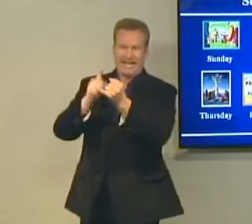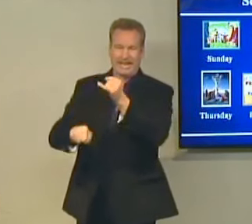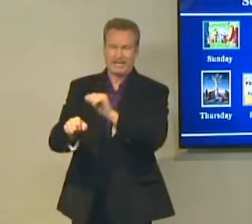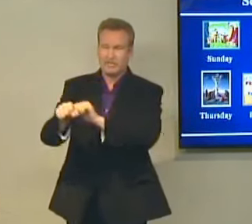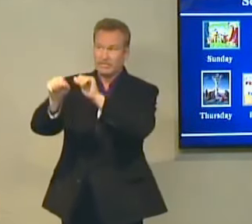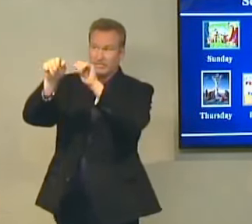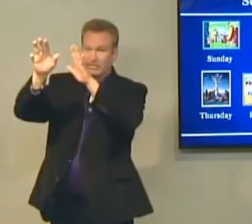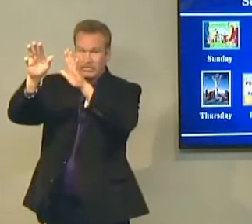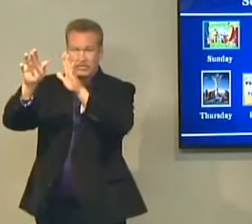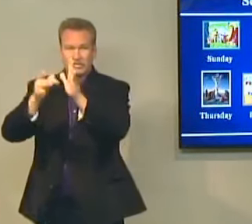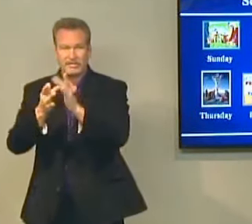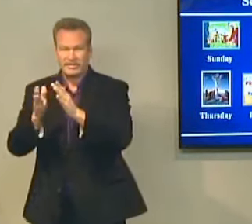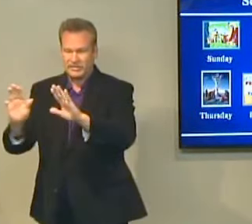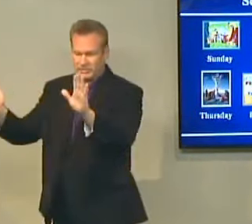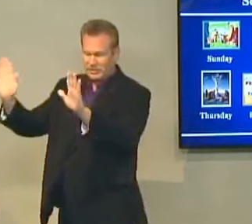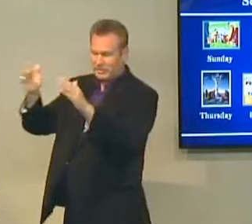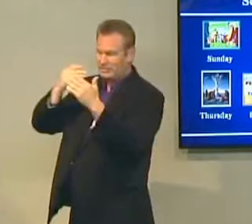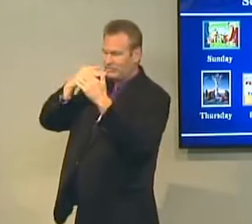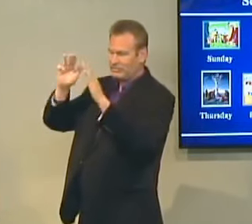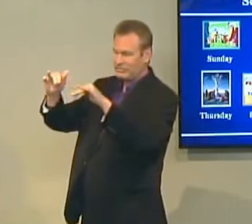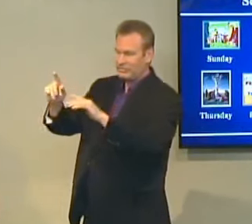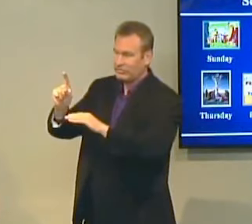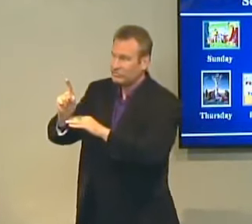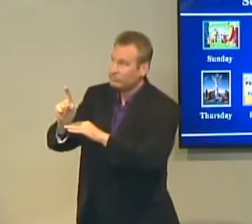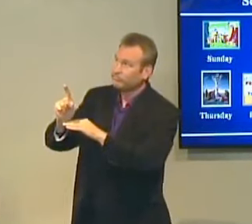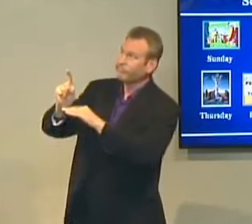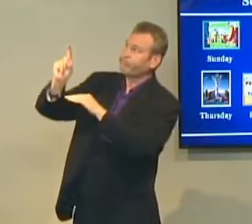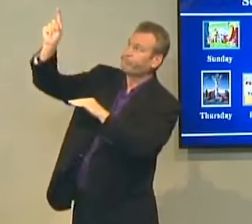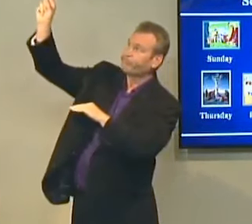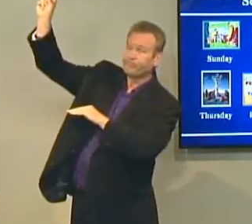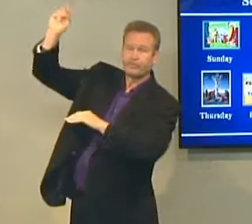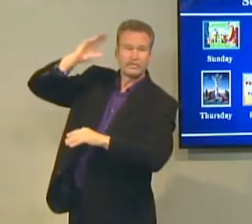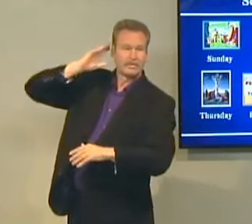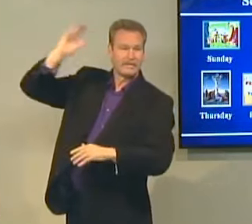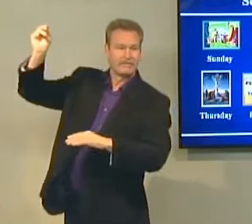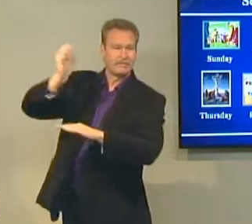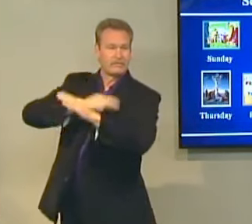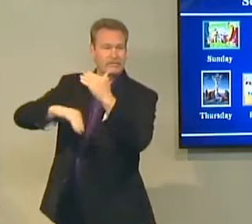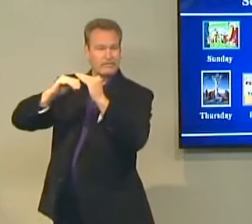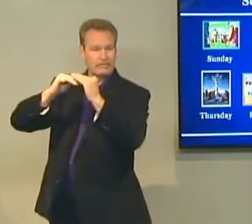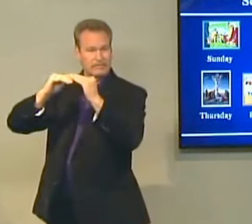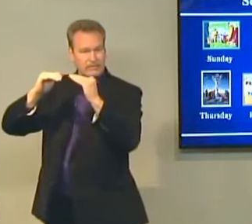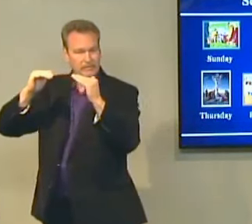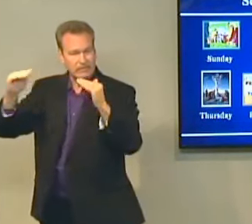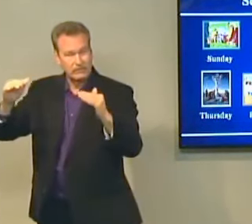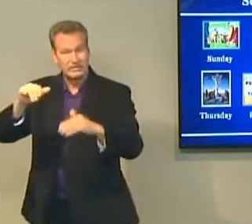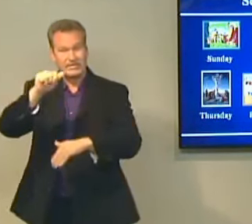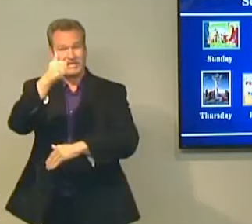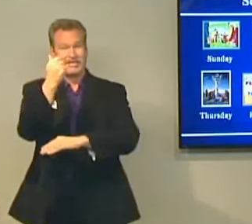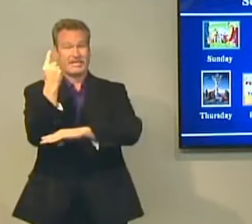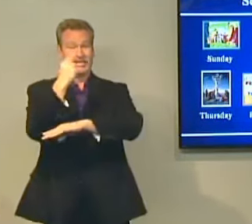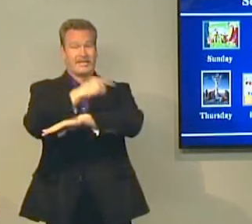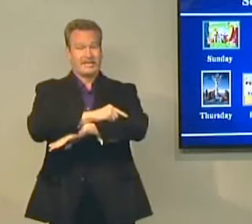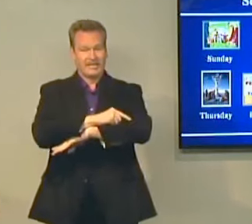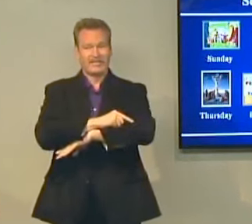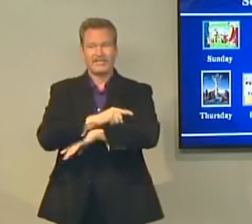And then he met the disciples for the final time, and said goodbye, and he ascended into heaven. And ten